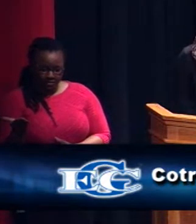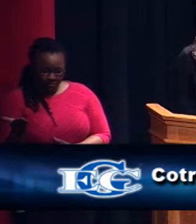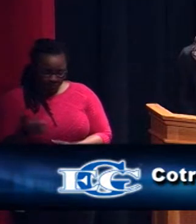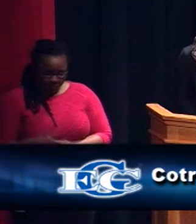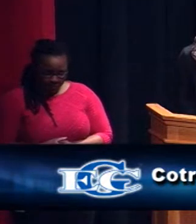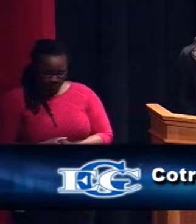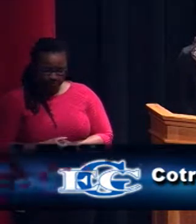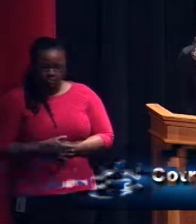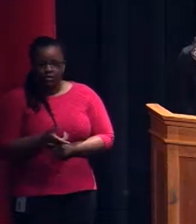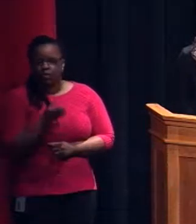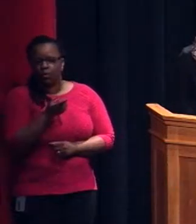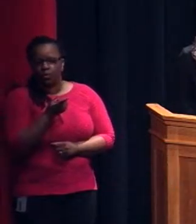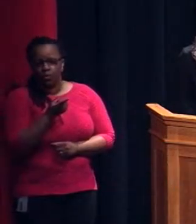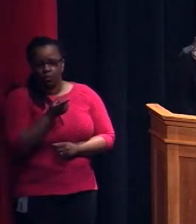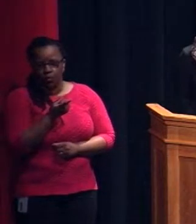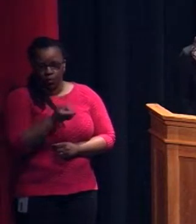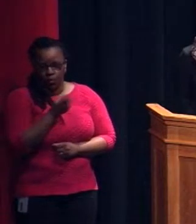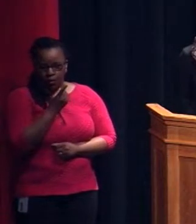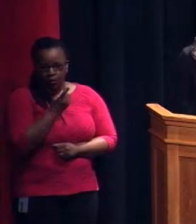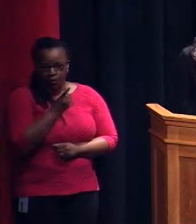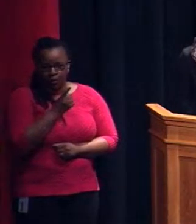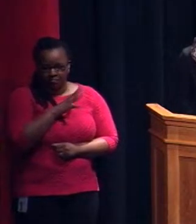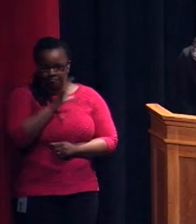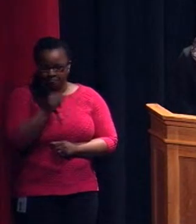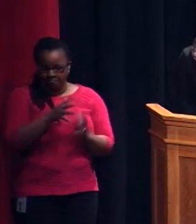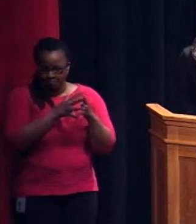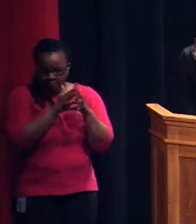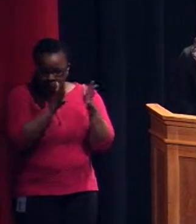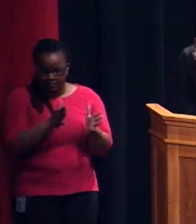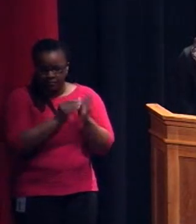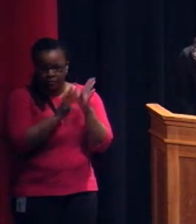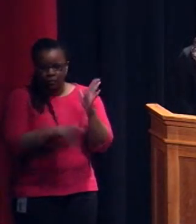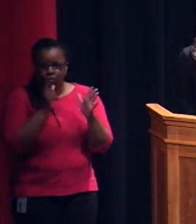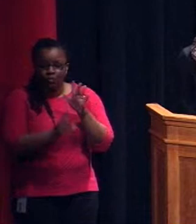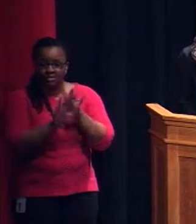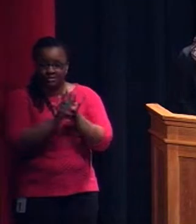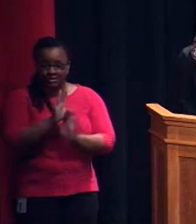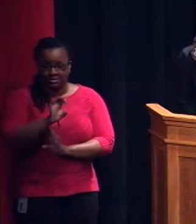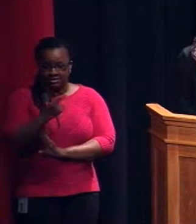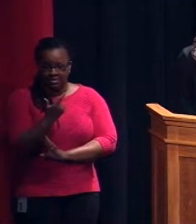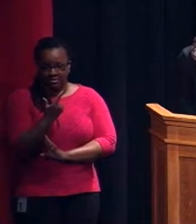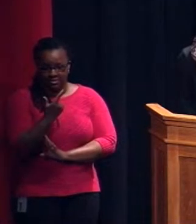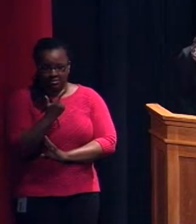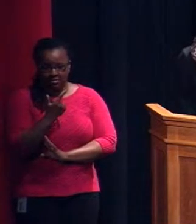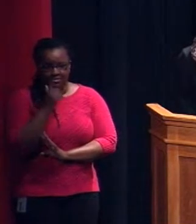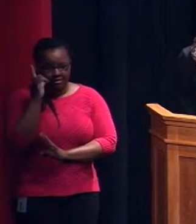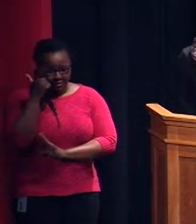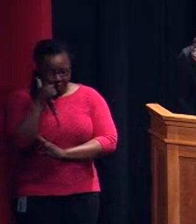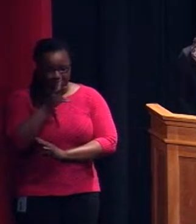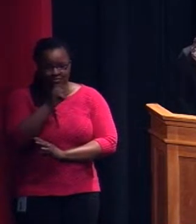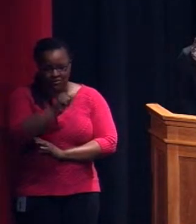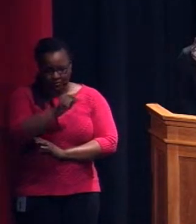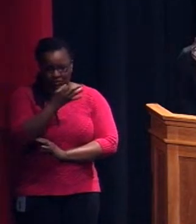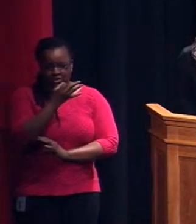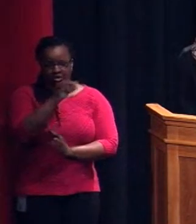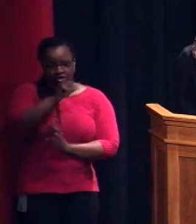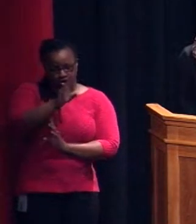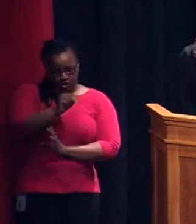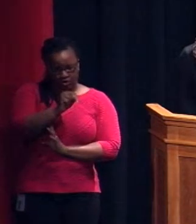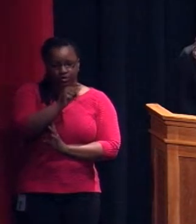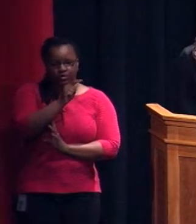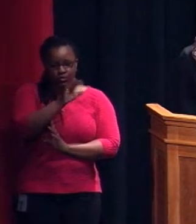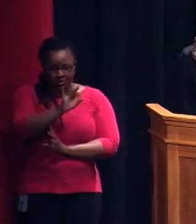one of the two African-American students to attend EC Glass High School in Lynchburg, Virginia on January 29,